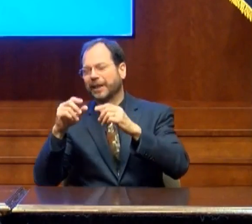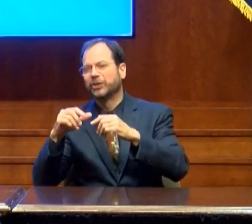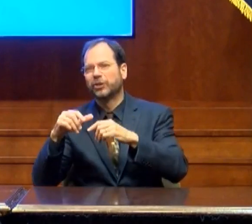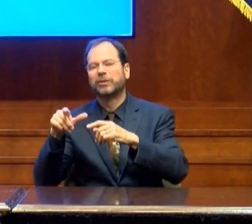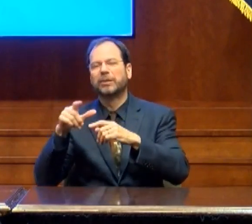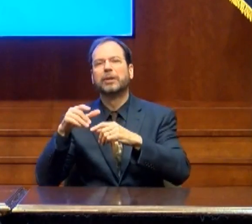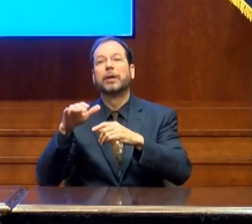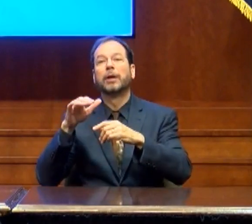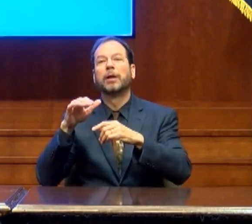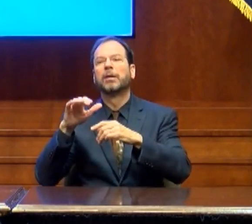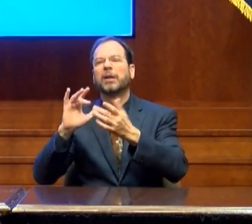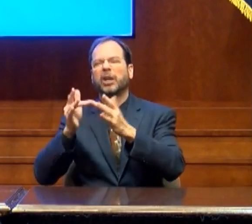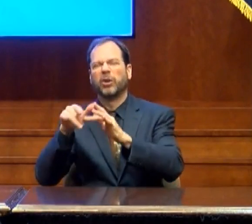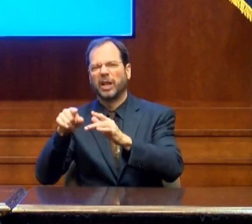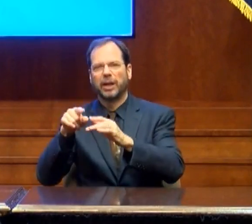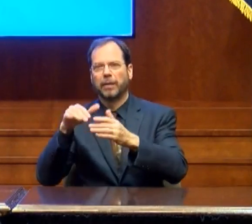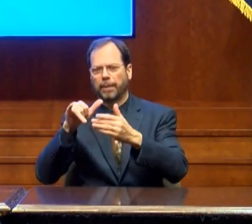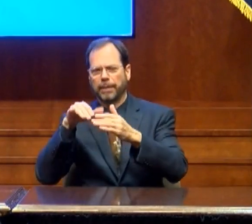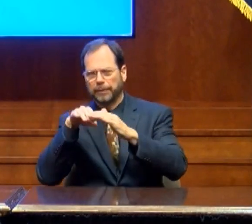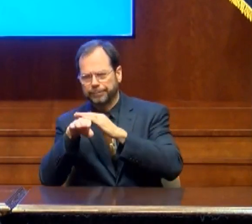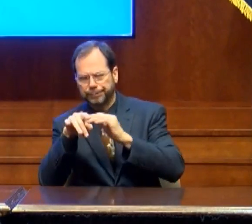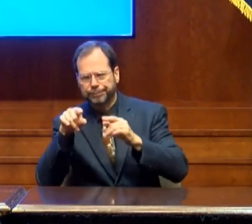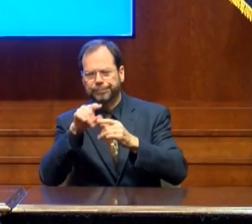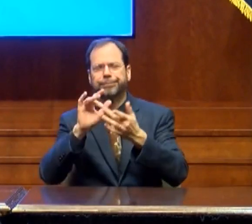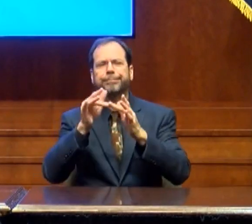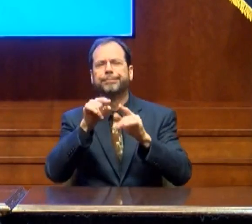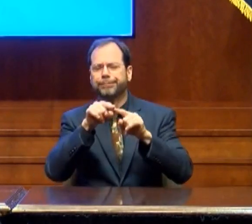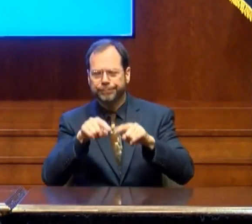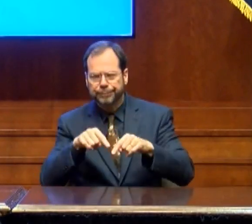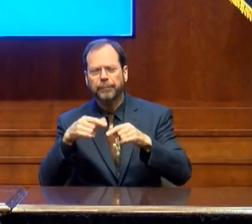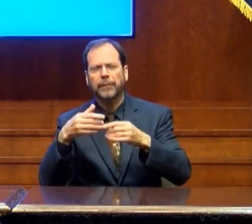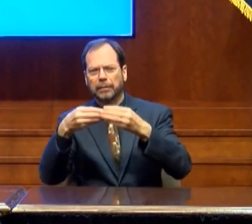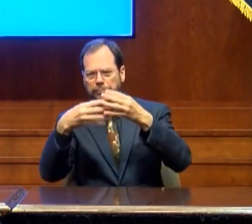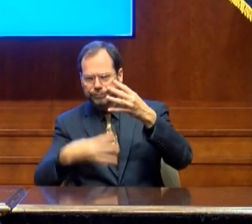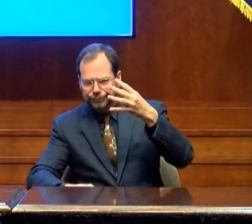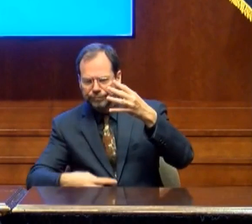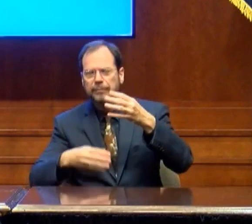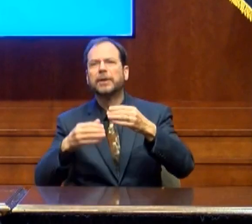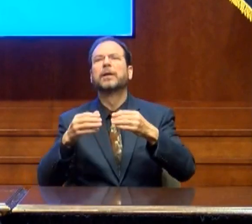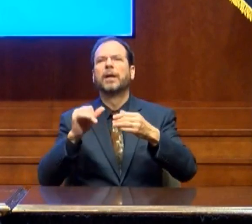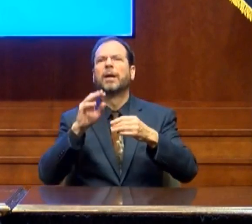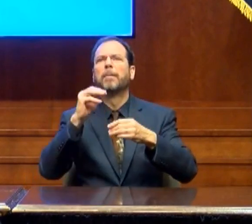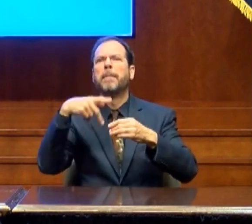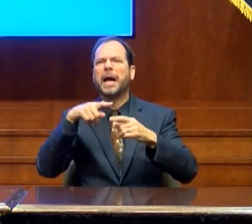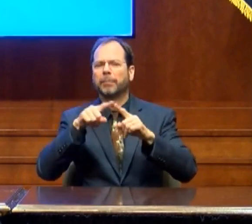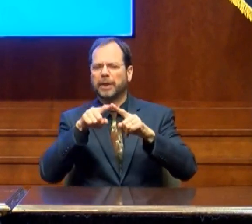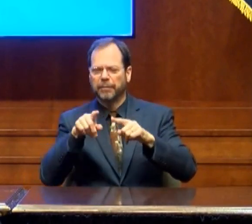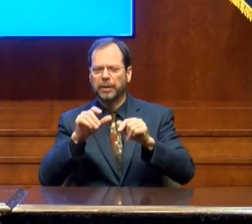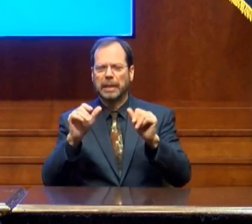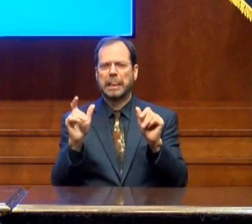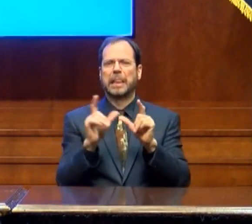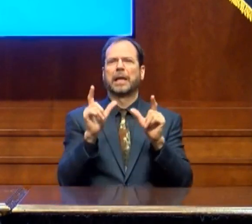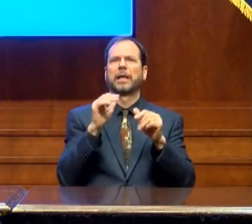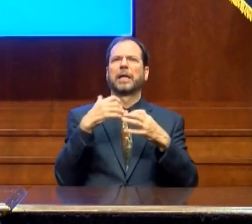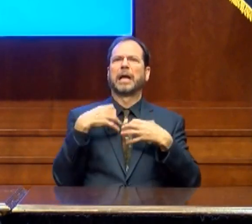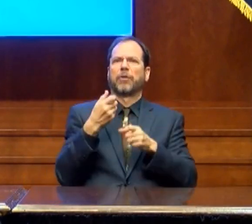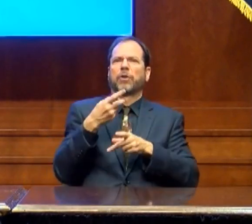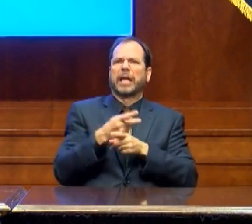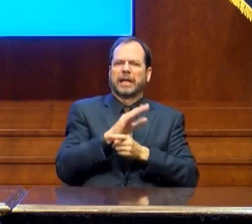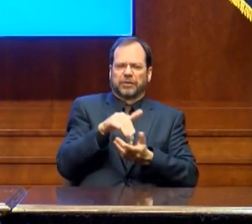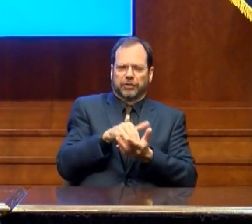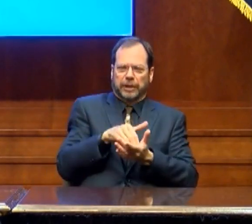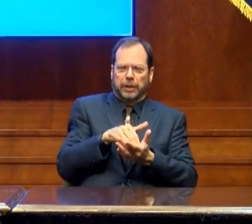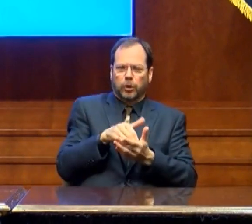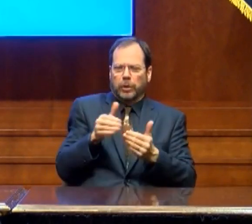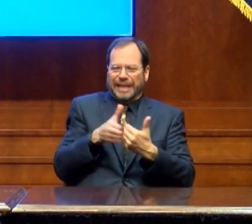Board. The portal that they established features a map of licensed healthcare centers to help essential